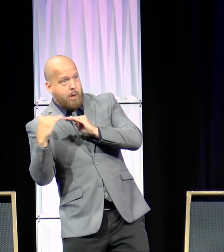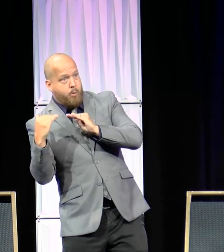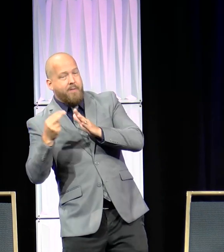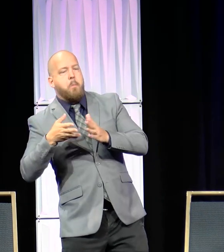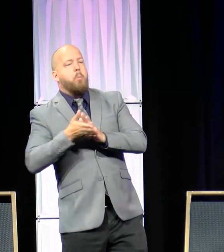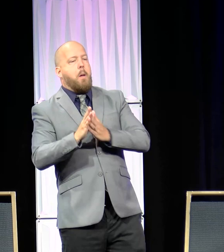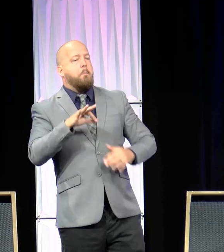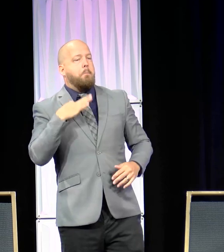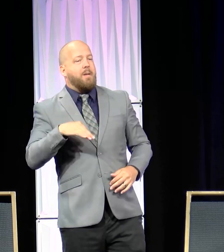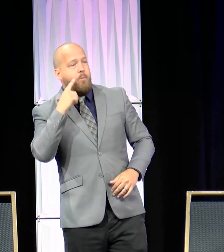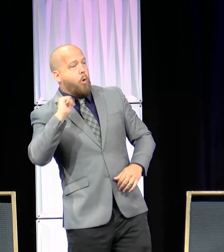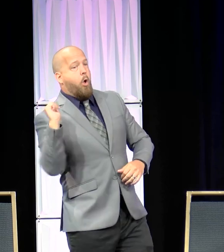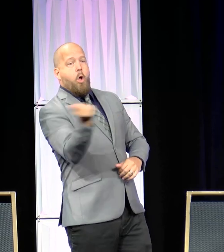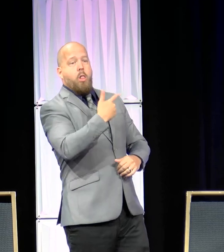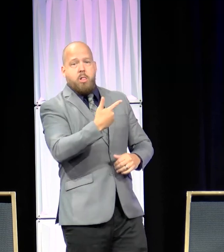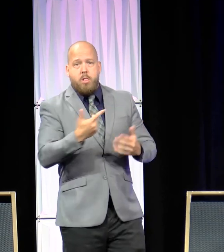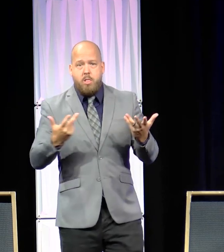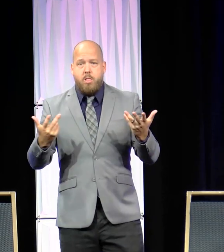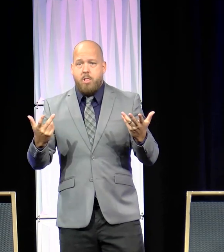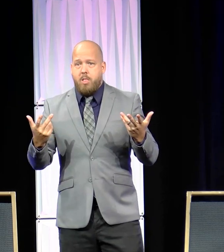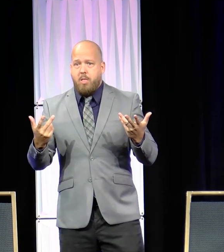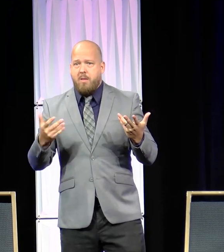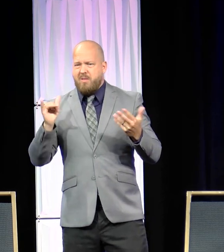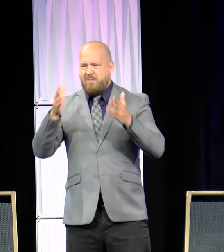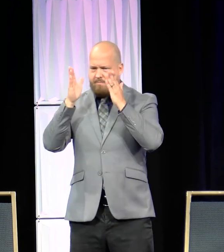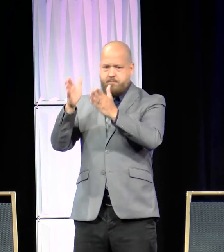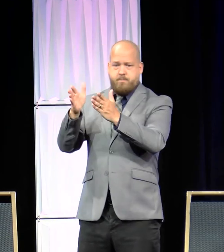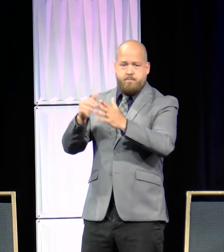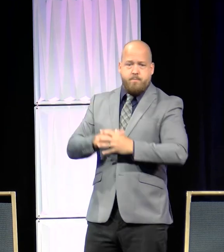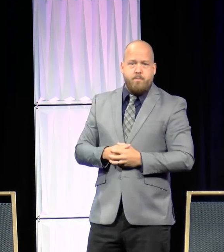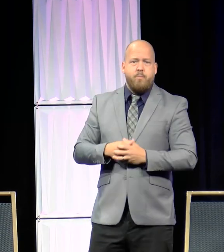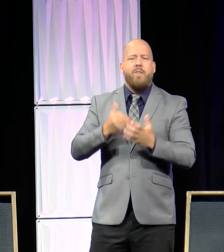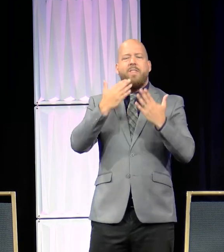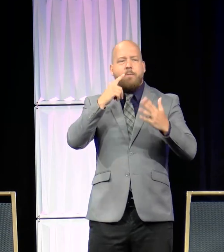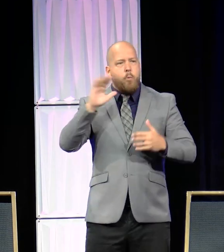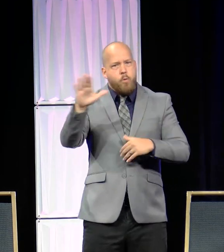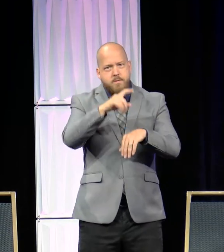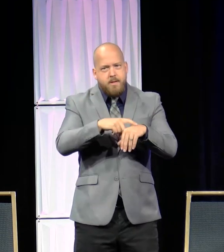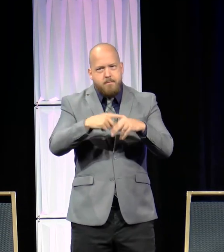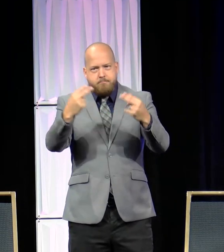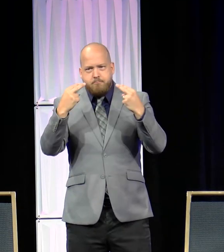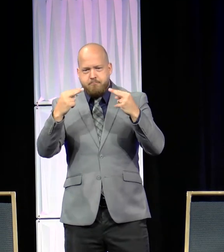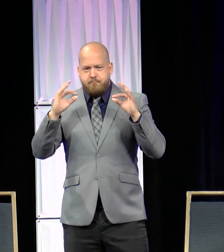from that. So thank you for your time. Appreciate you.